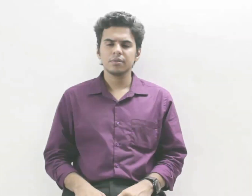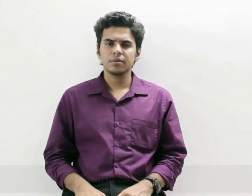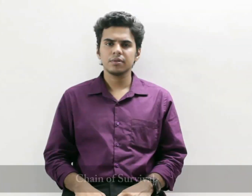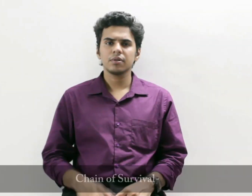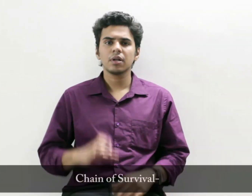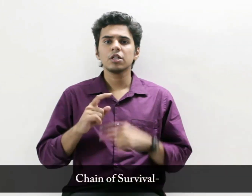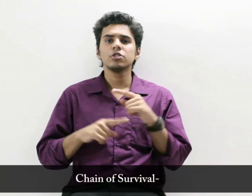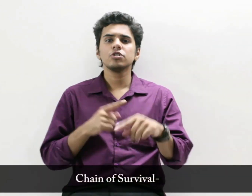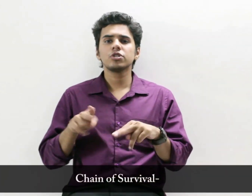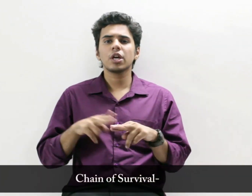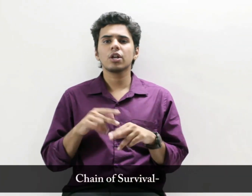Chain of survival.